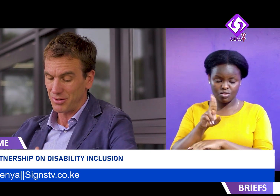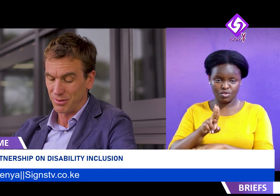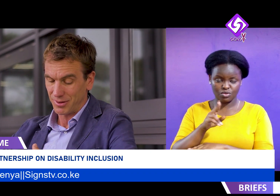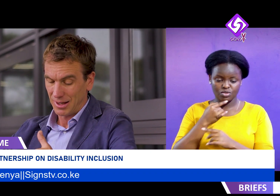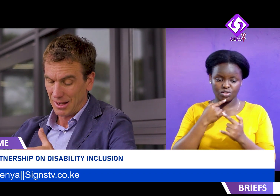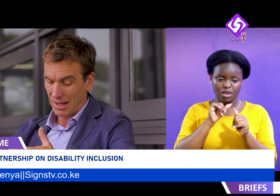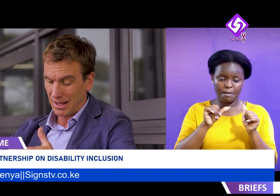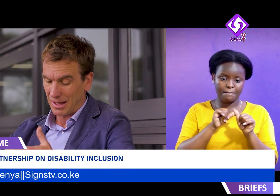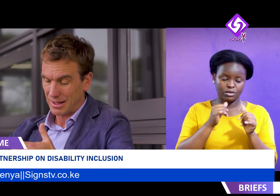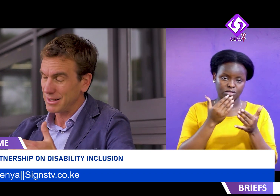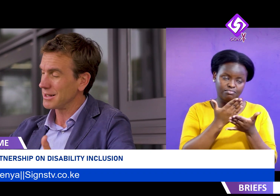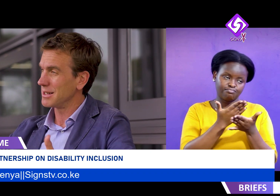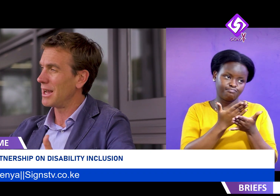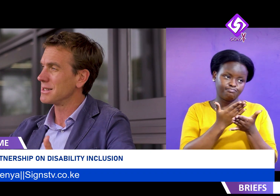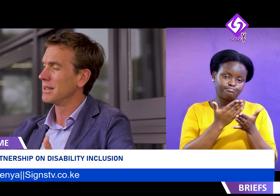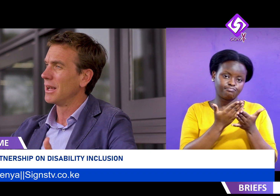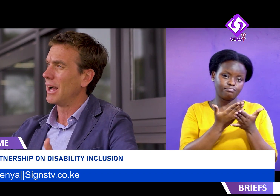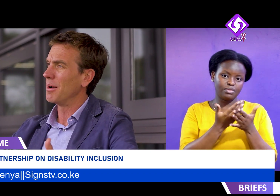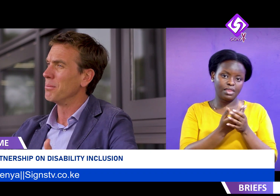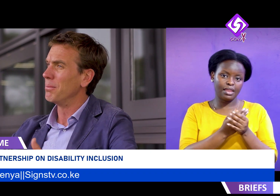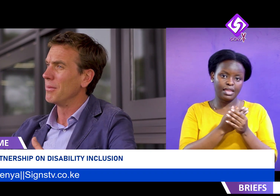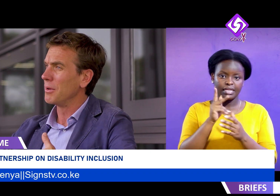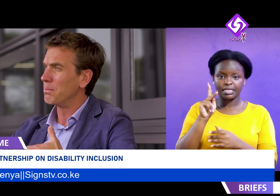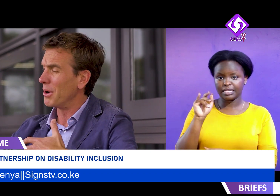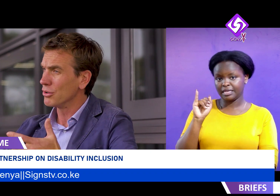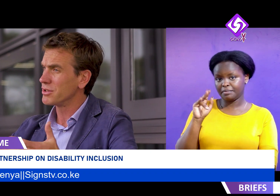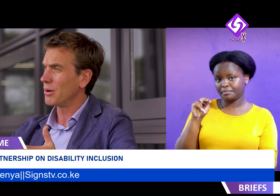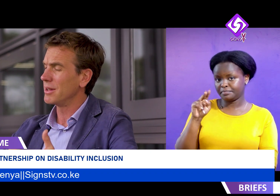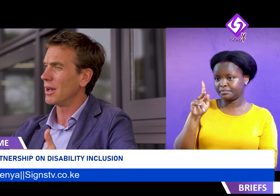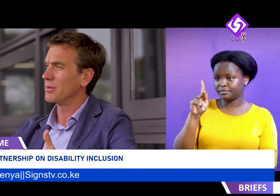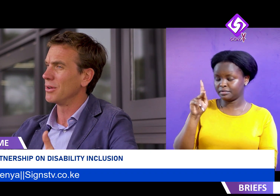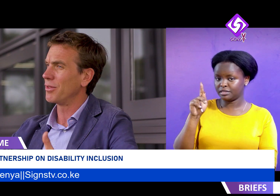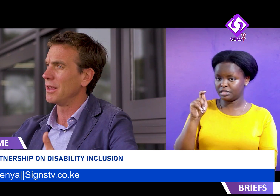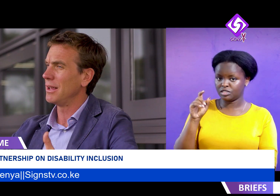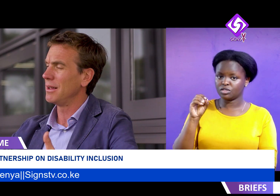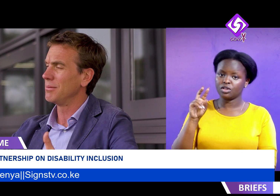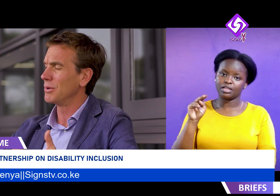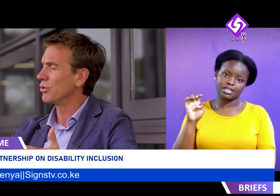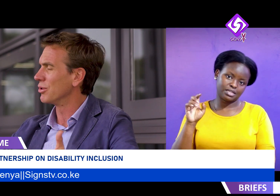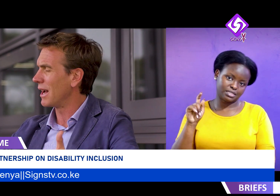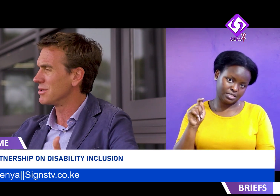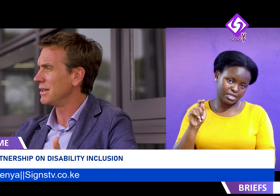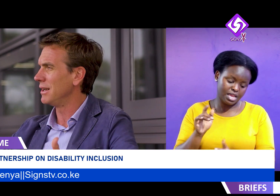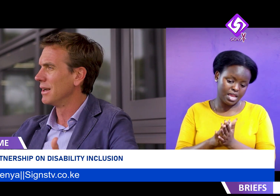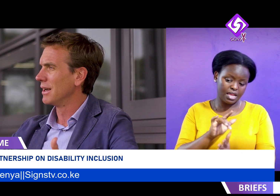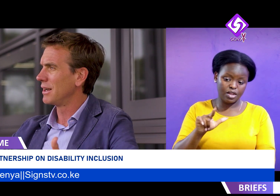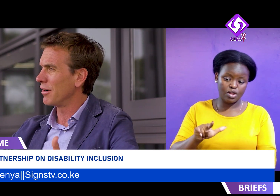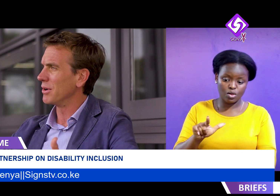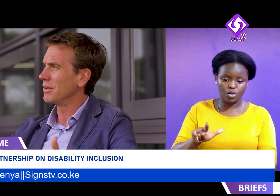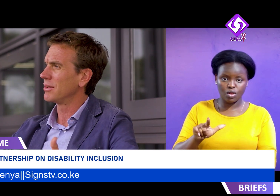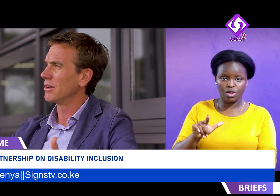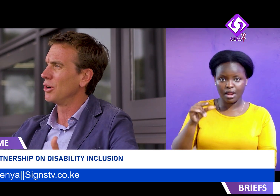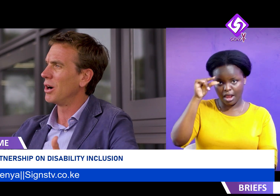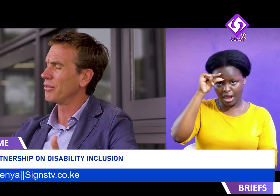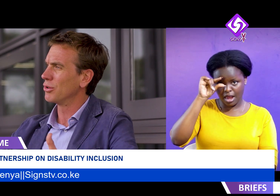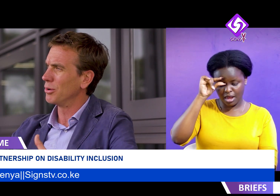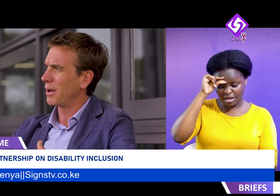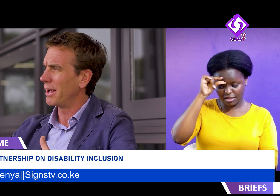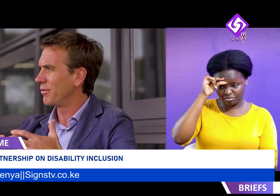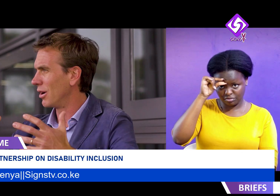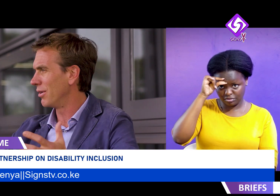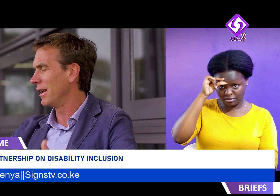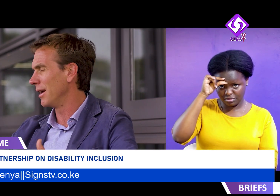in terms of Kictonet, but also in terms of the local county governments, who,